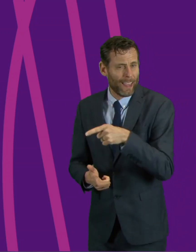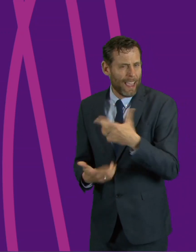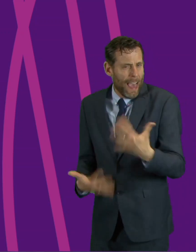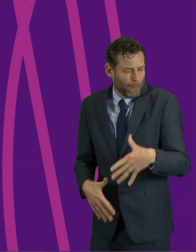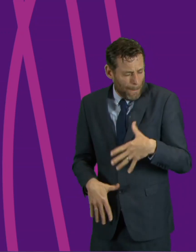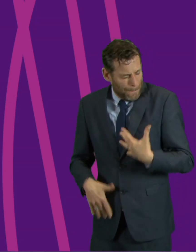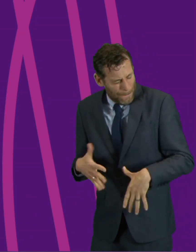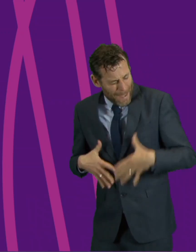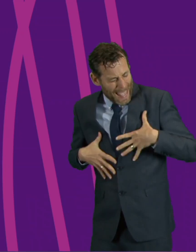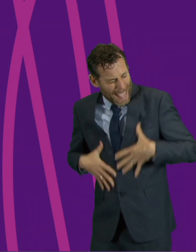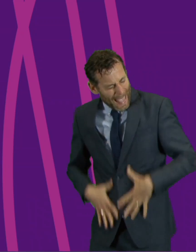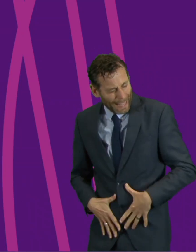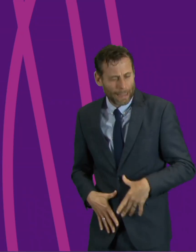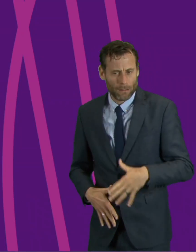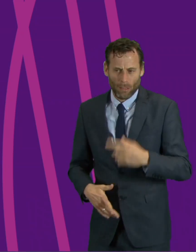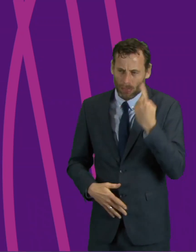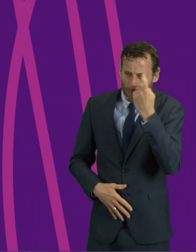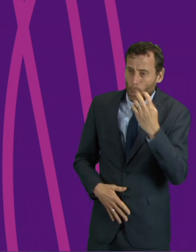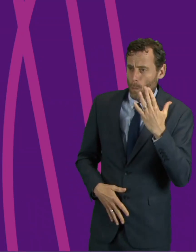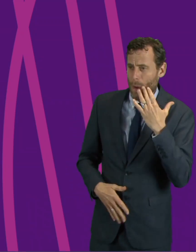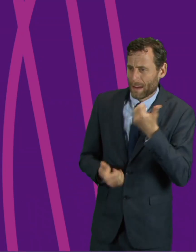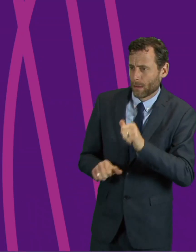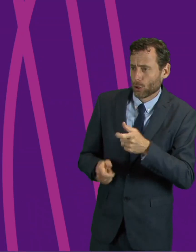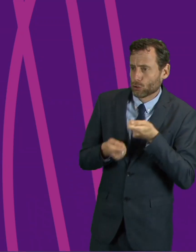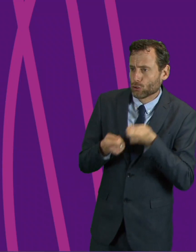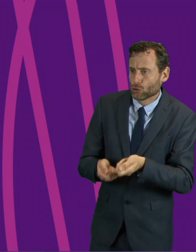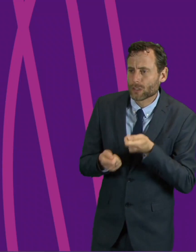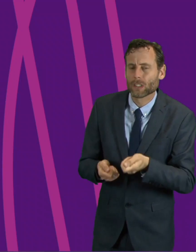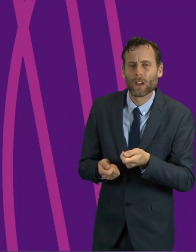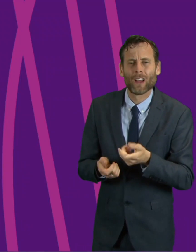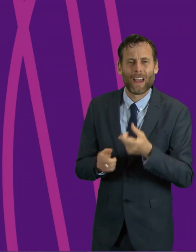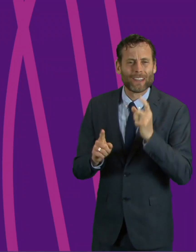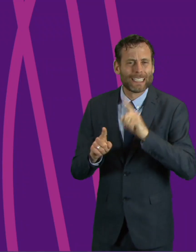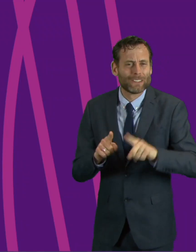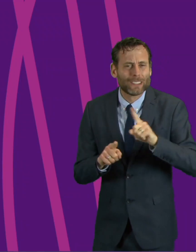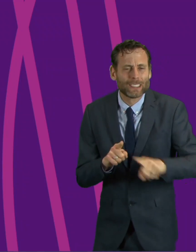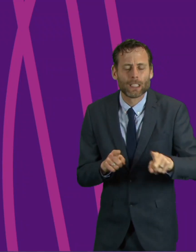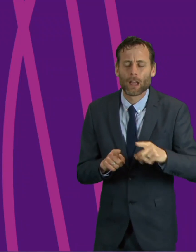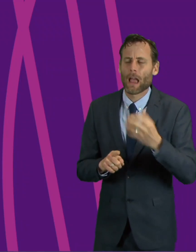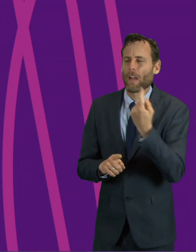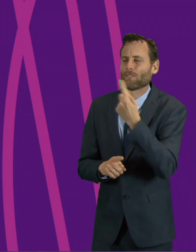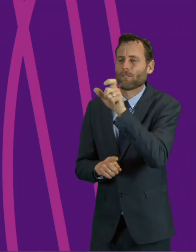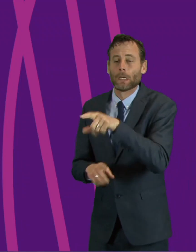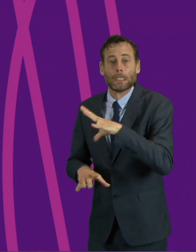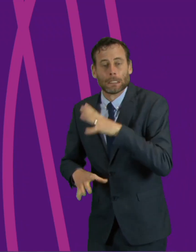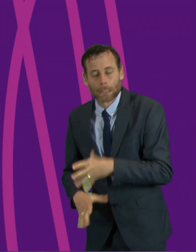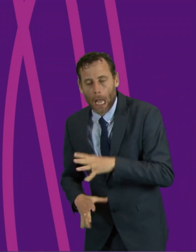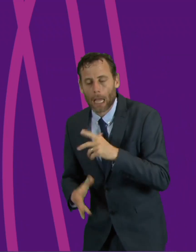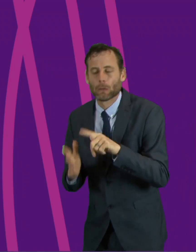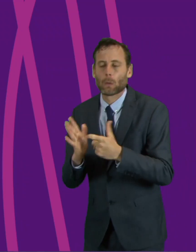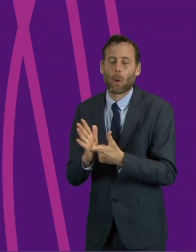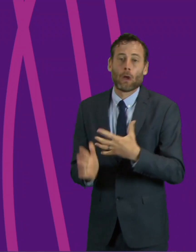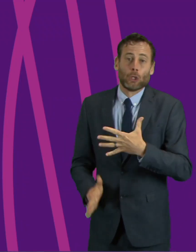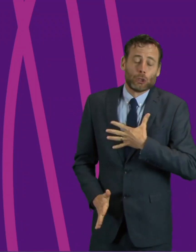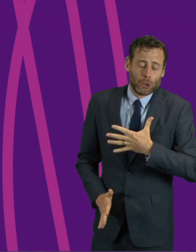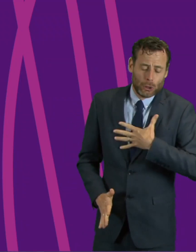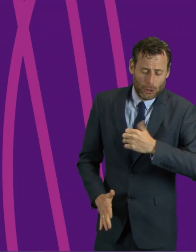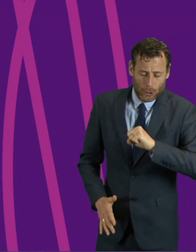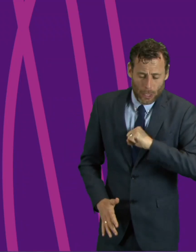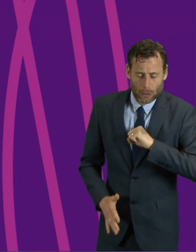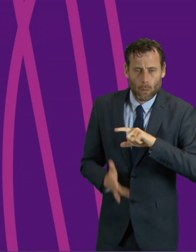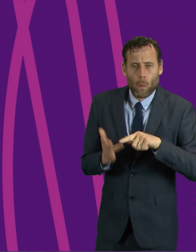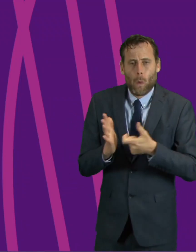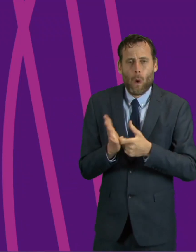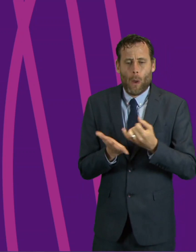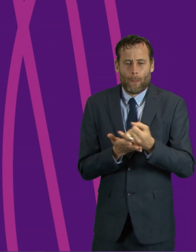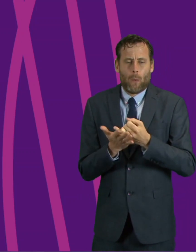will get worse. For example, people with pernicious anemia suffer from tiredness, chest pain and poor balance